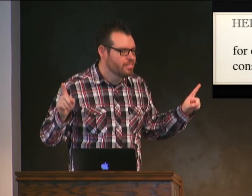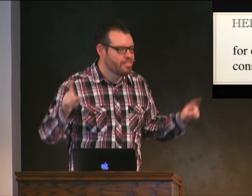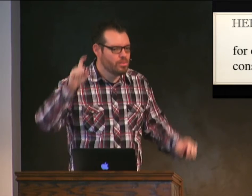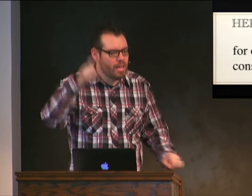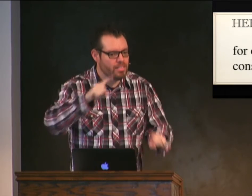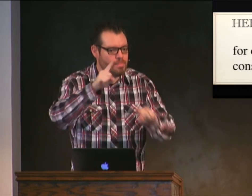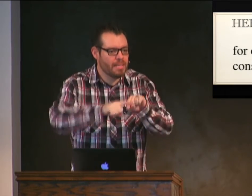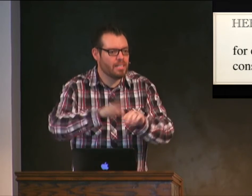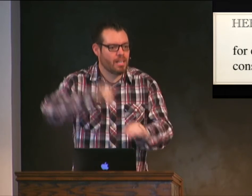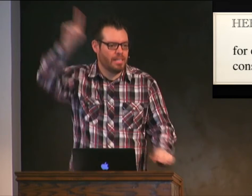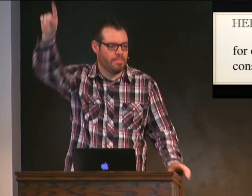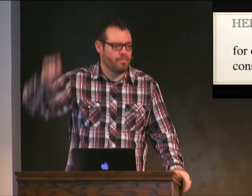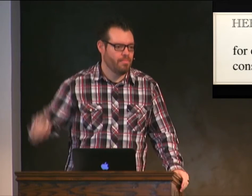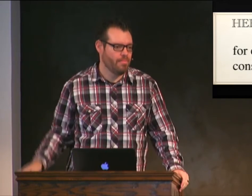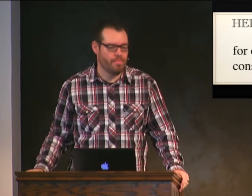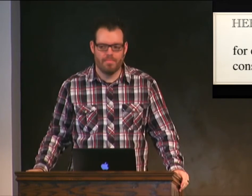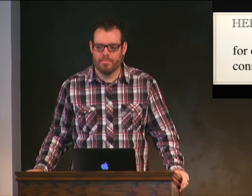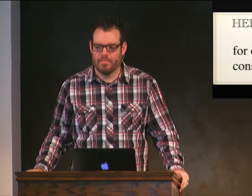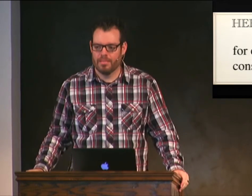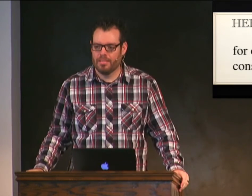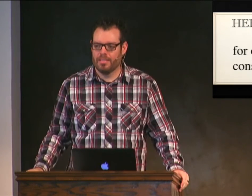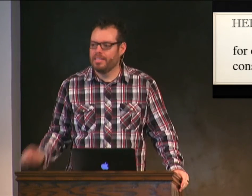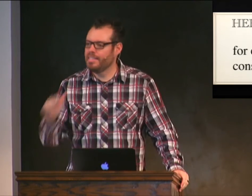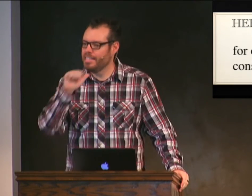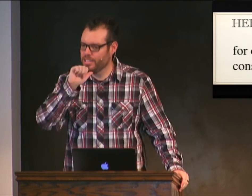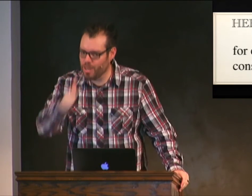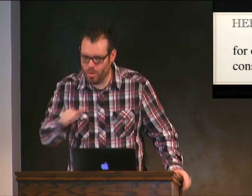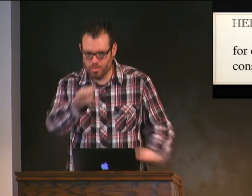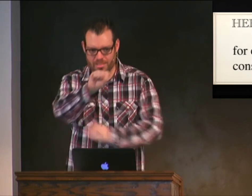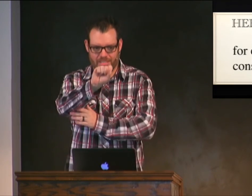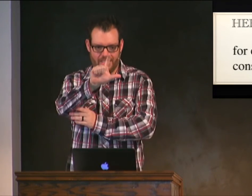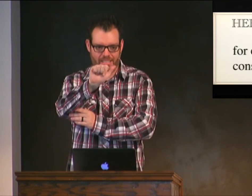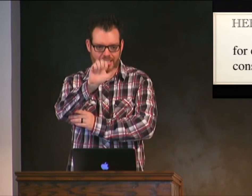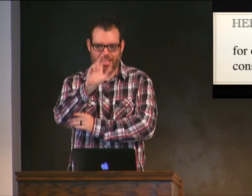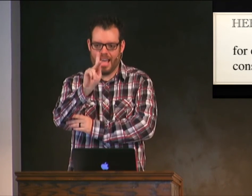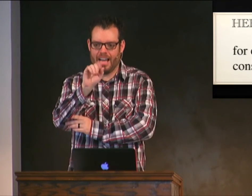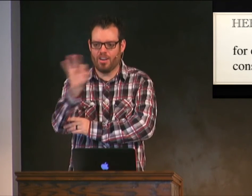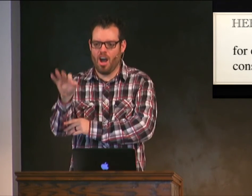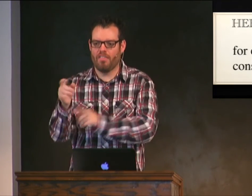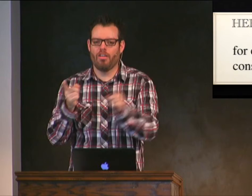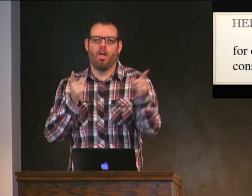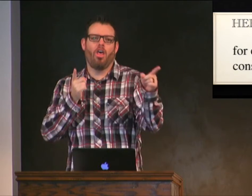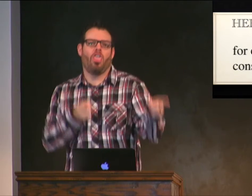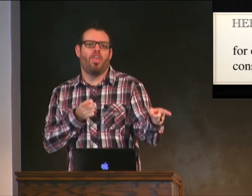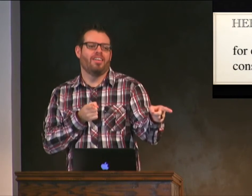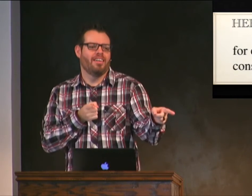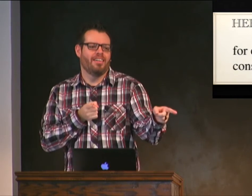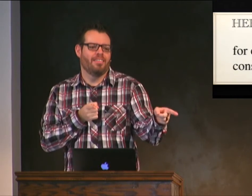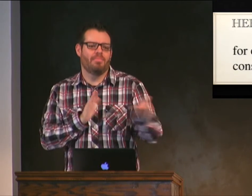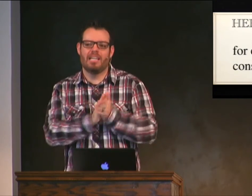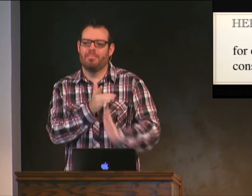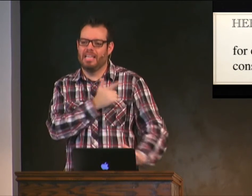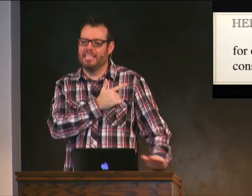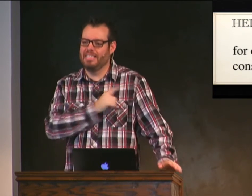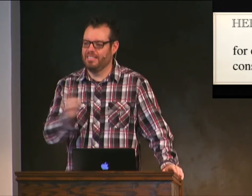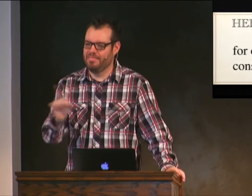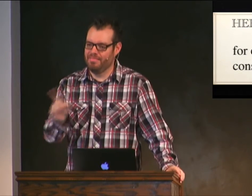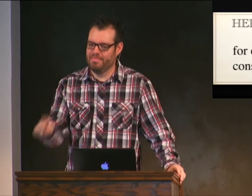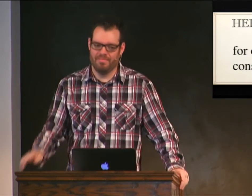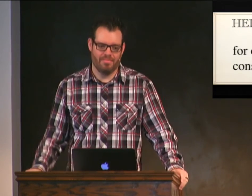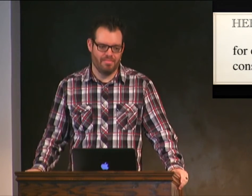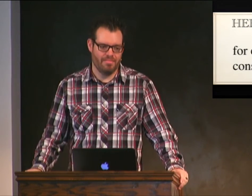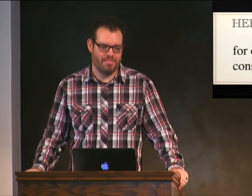But you have to depend on Him. And don't slack off. Become